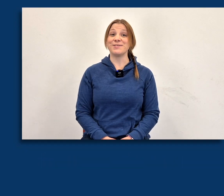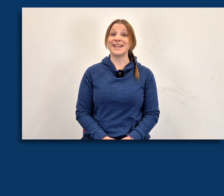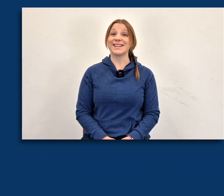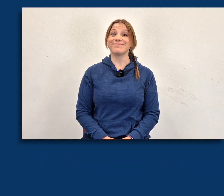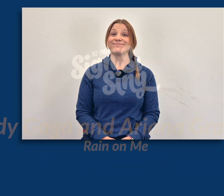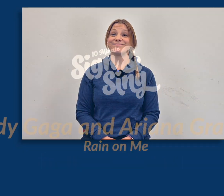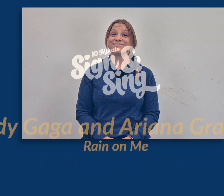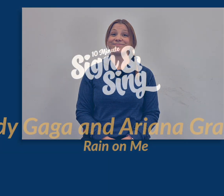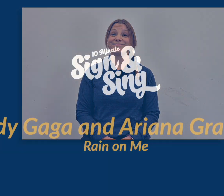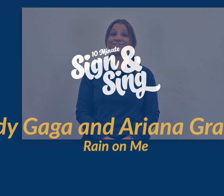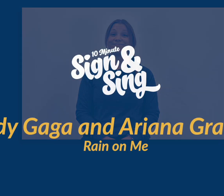music.